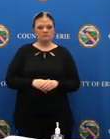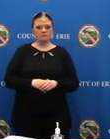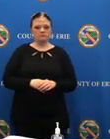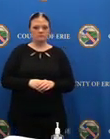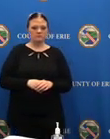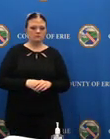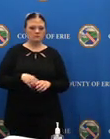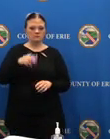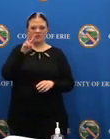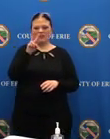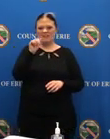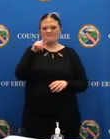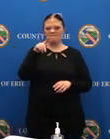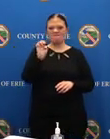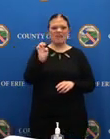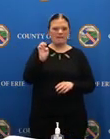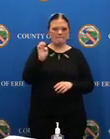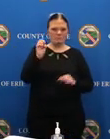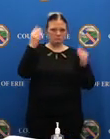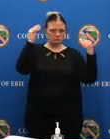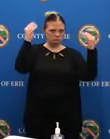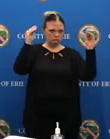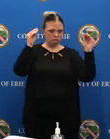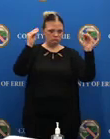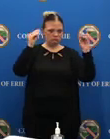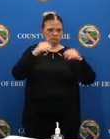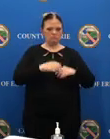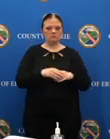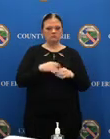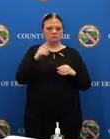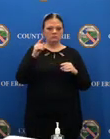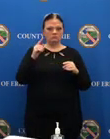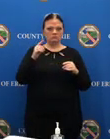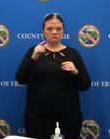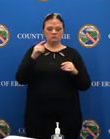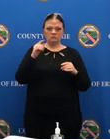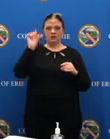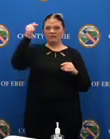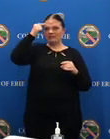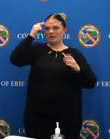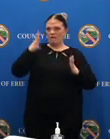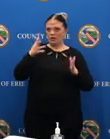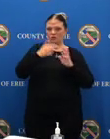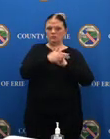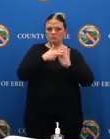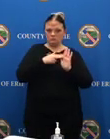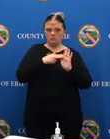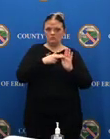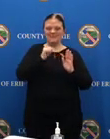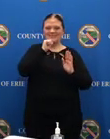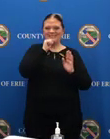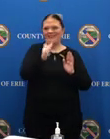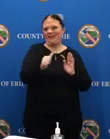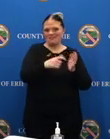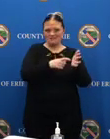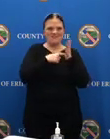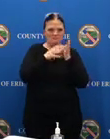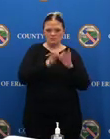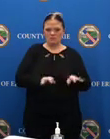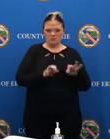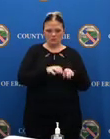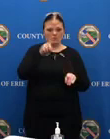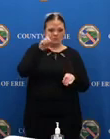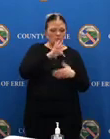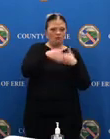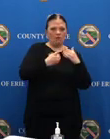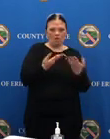So vape shops, those have been deemed by the governor to be non-essential, so they all should